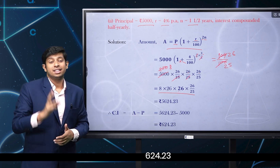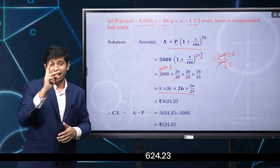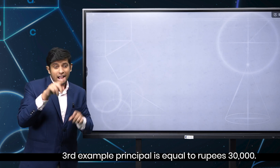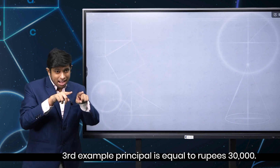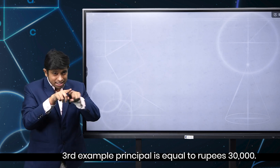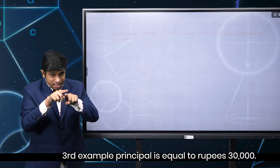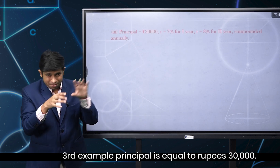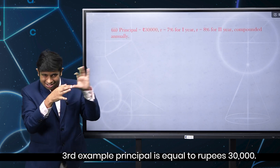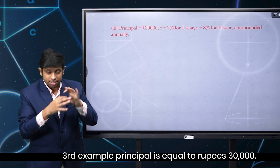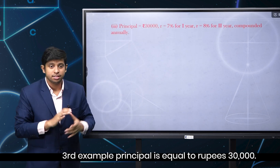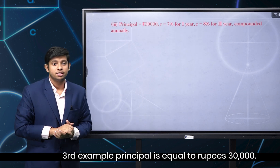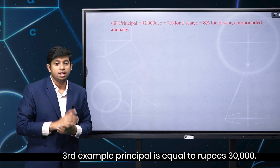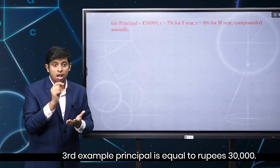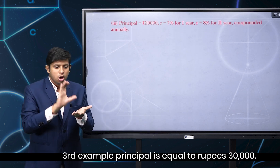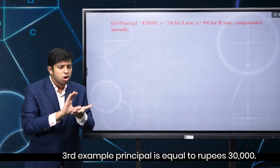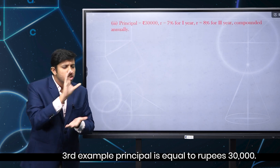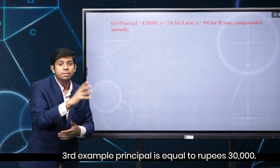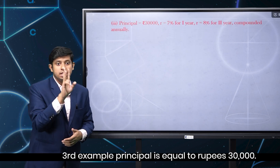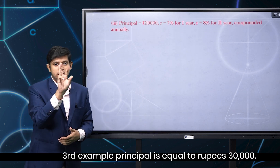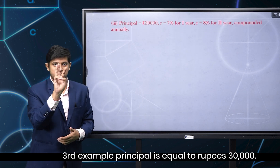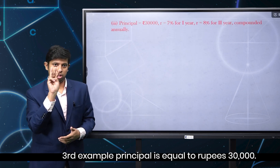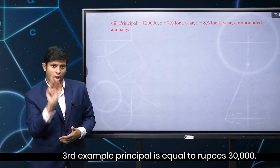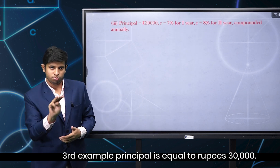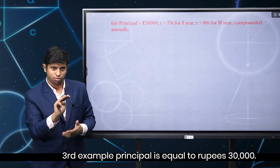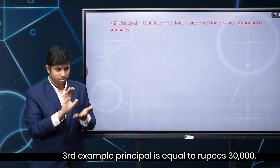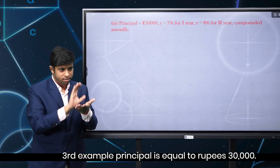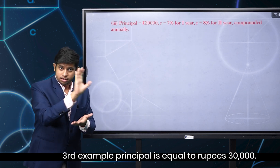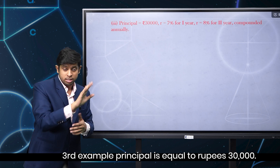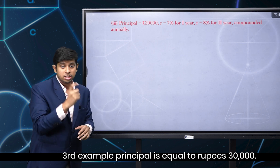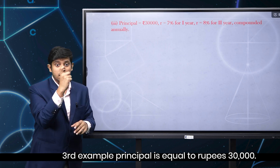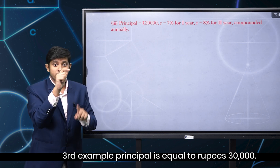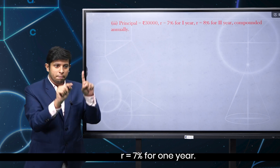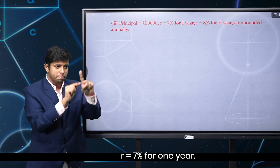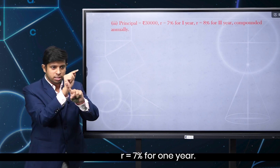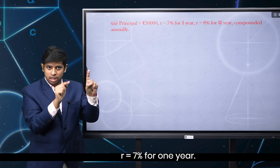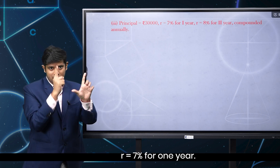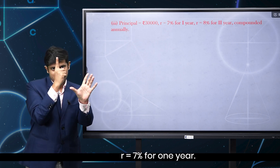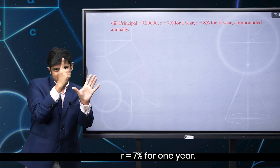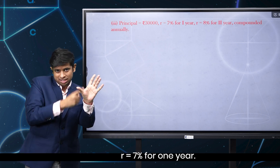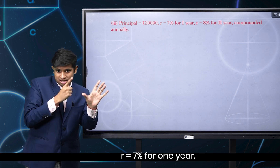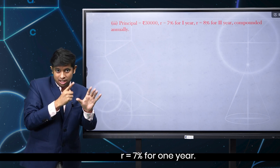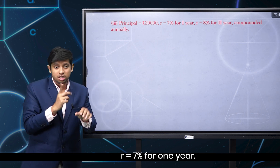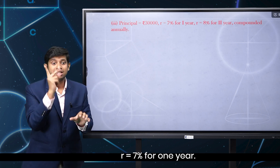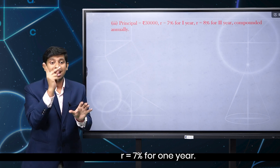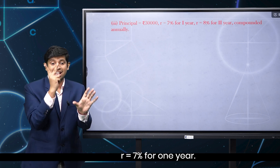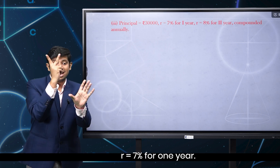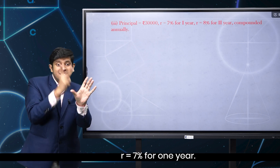Third example, principal is equals to rupees 30,000, R is equals to 7% for 1